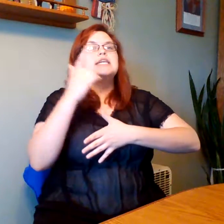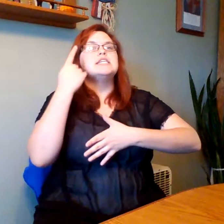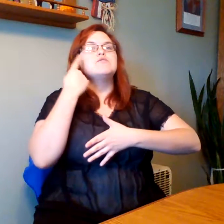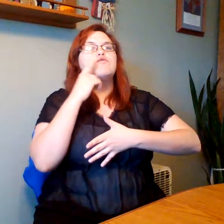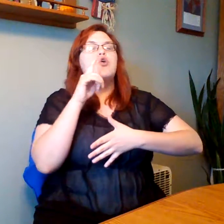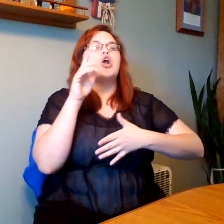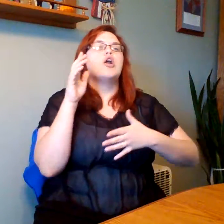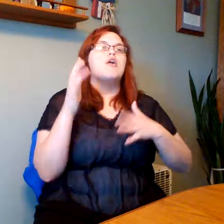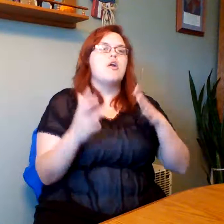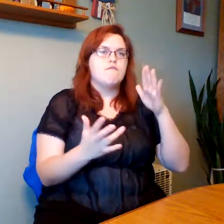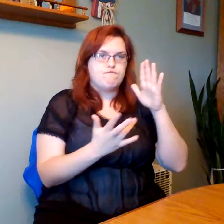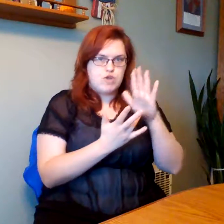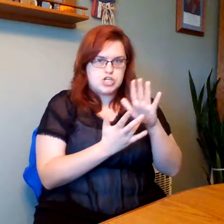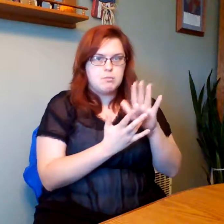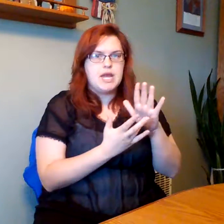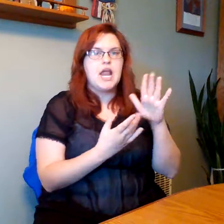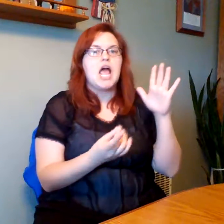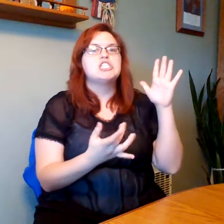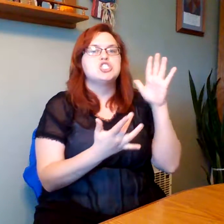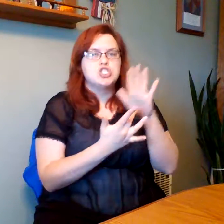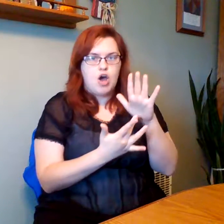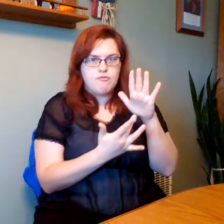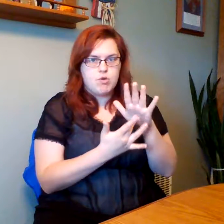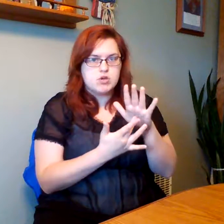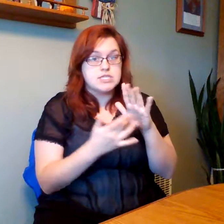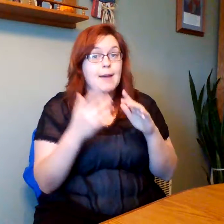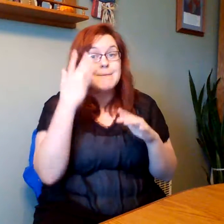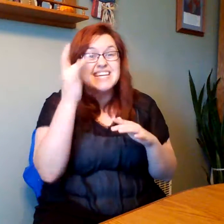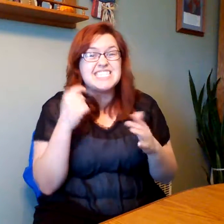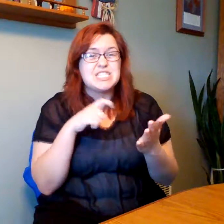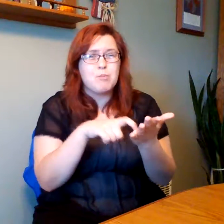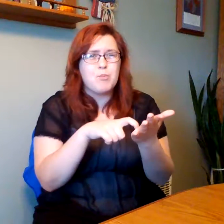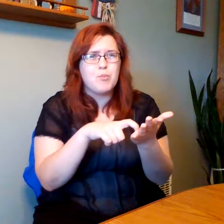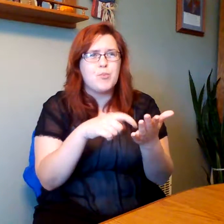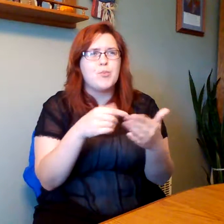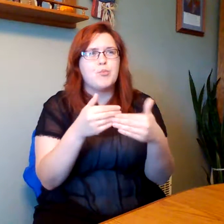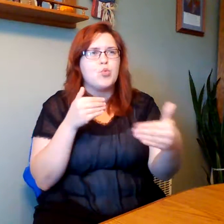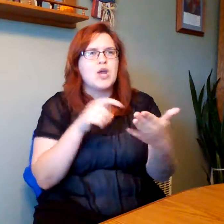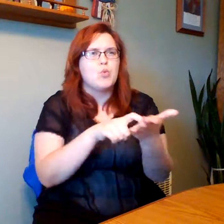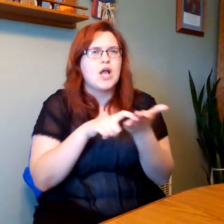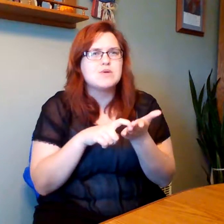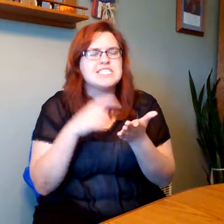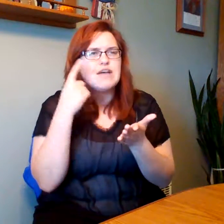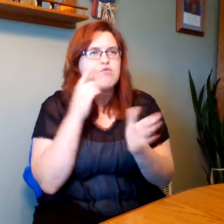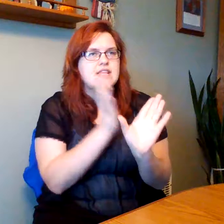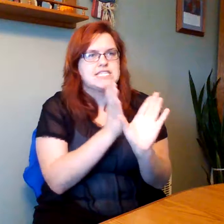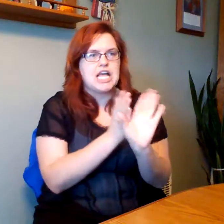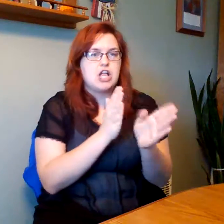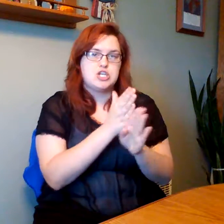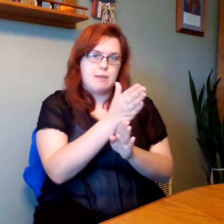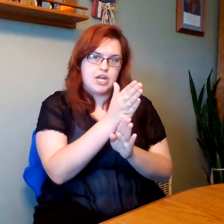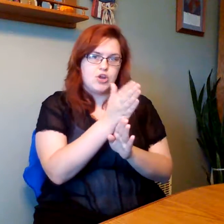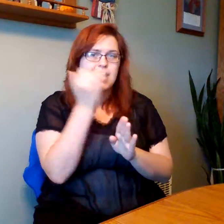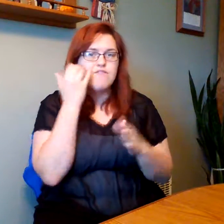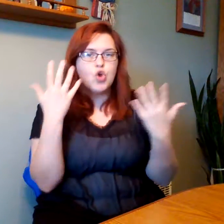course is a prerequisite for the psychology major. By the time you finished your sophomore year, you've already declared a major in something, so you don't need this